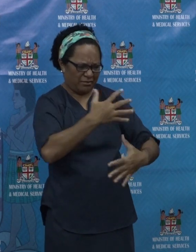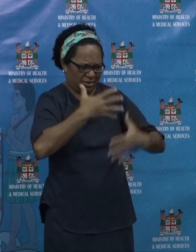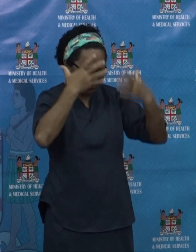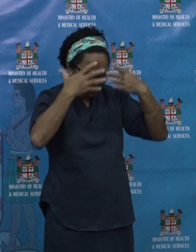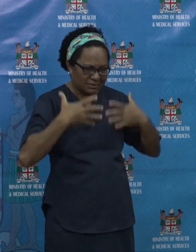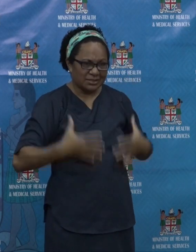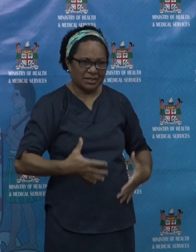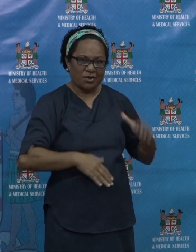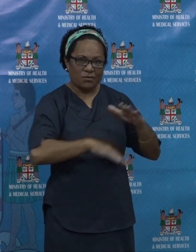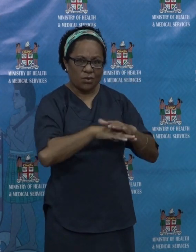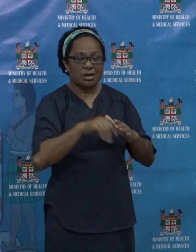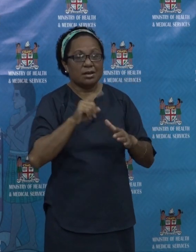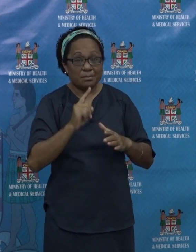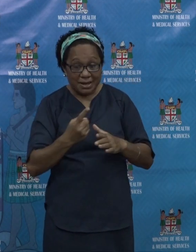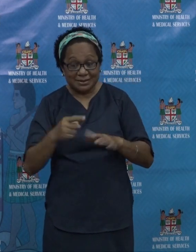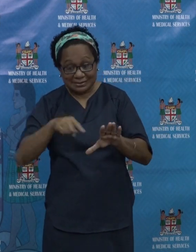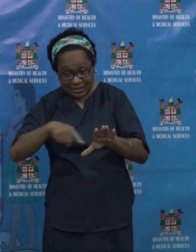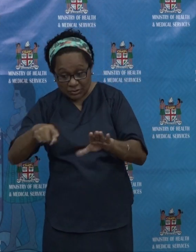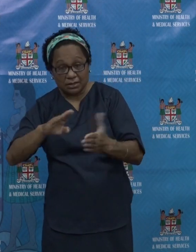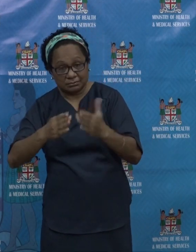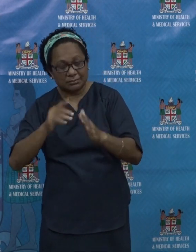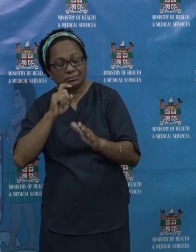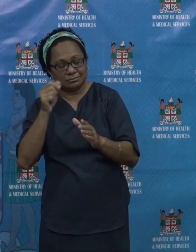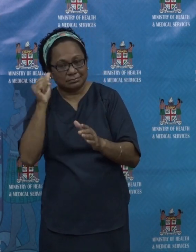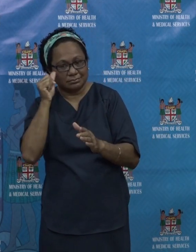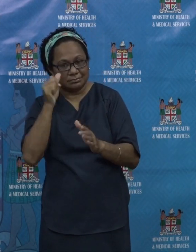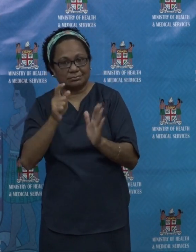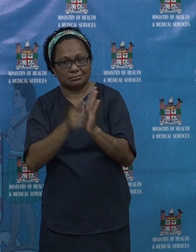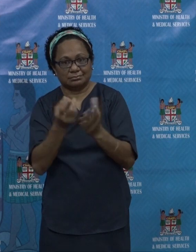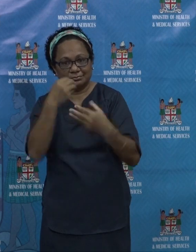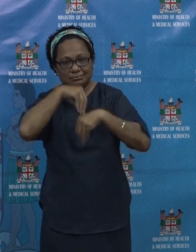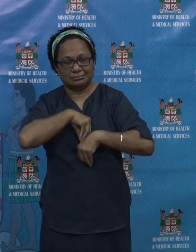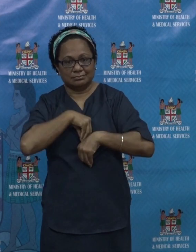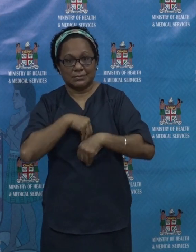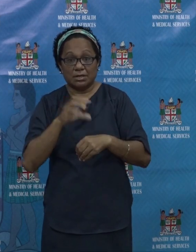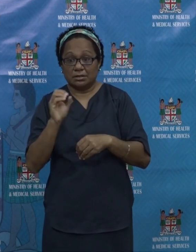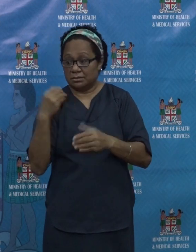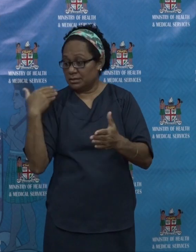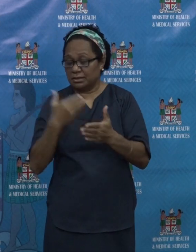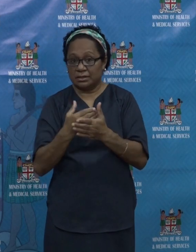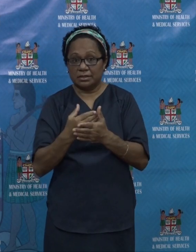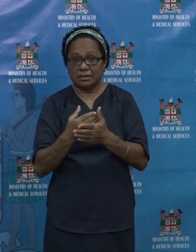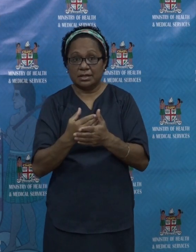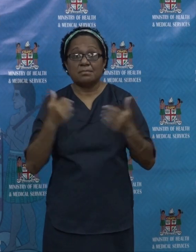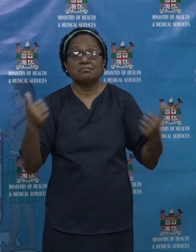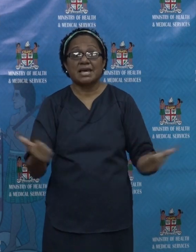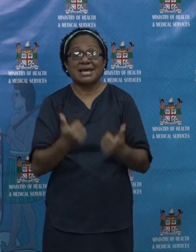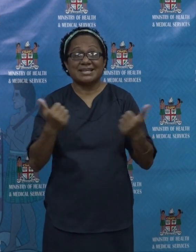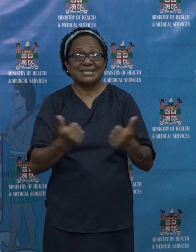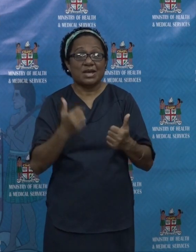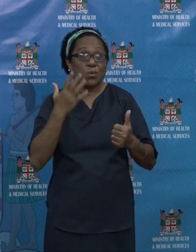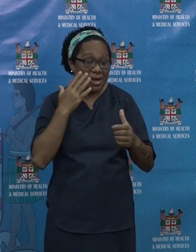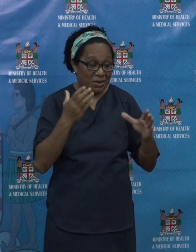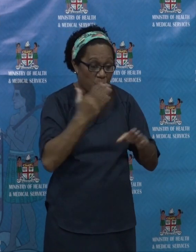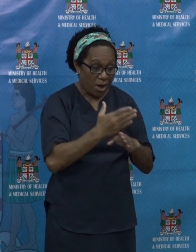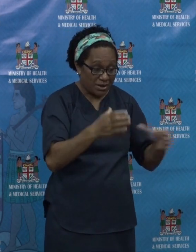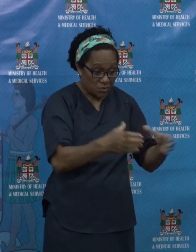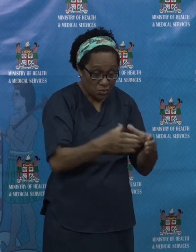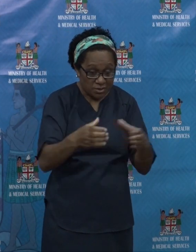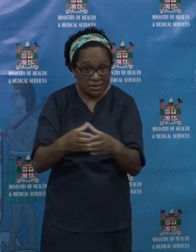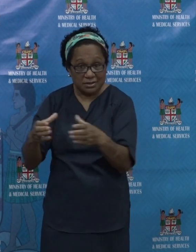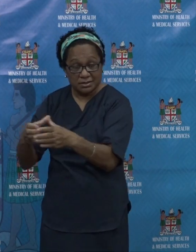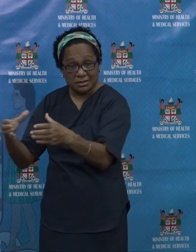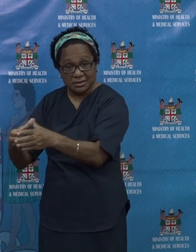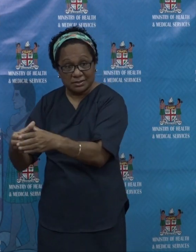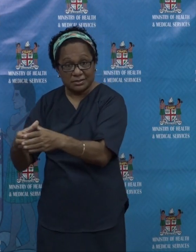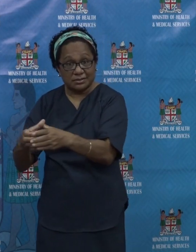Over the 3 months of this outbreak, we have transitioned from having our healthcare teams working in work bubbles during the